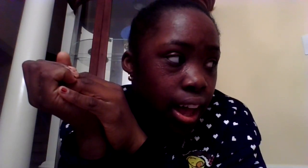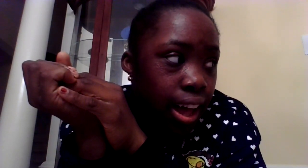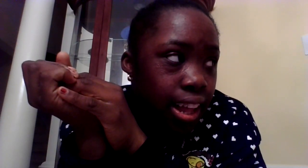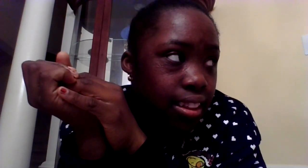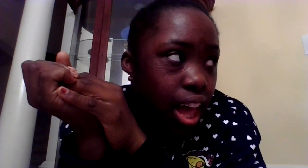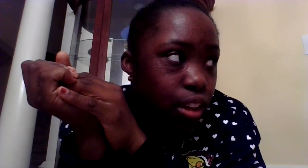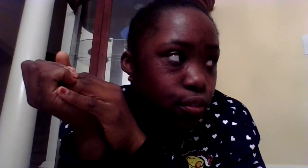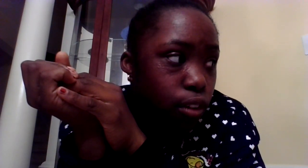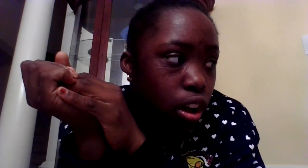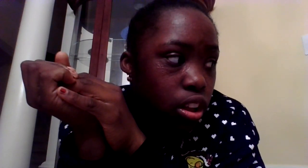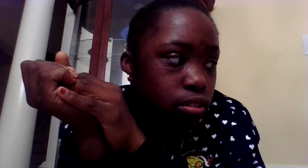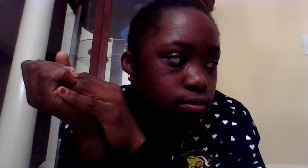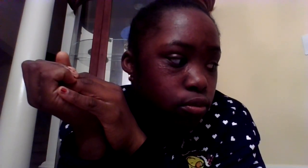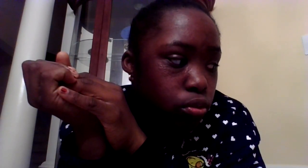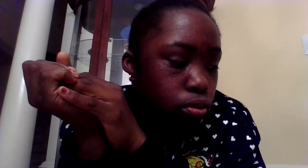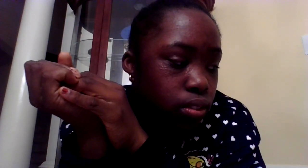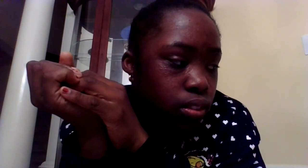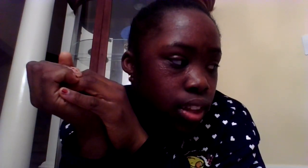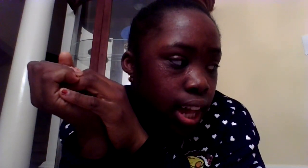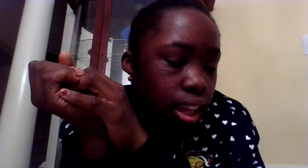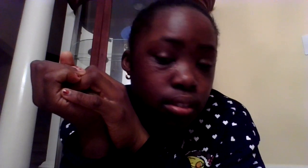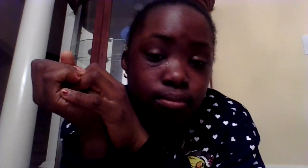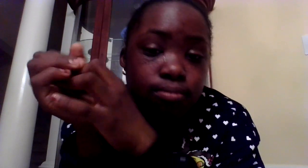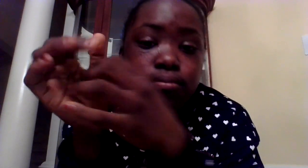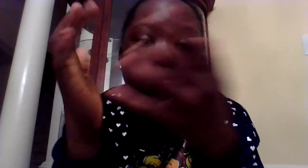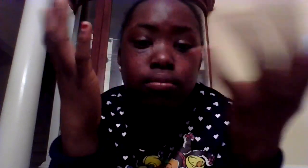yeah, I like fall, like